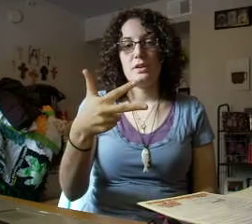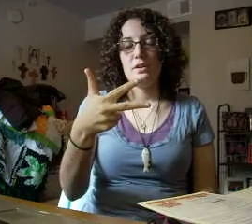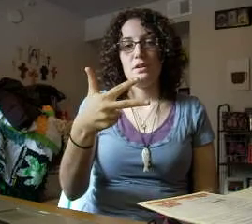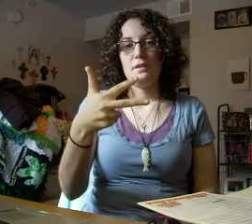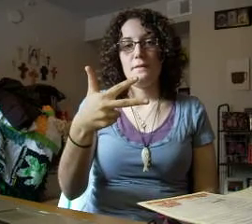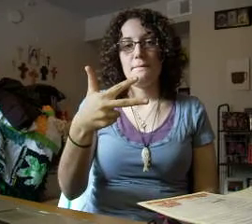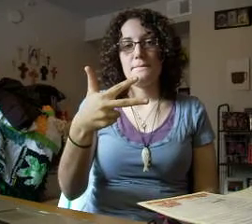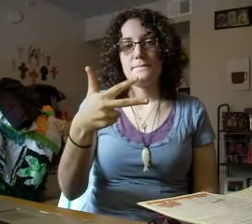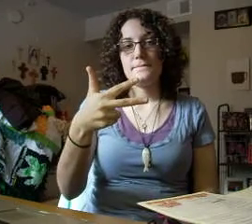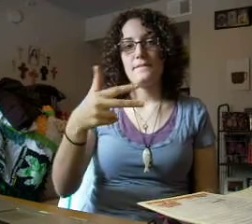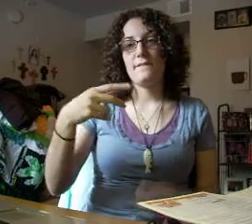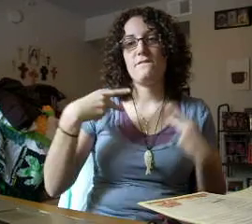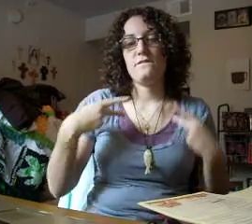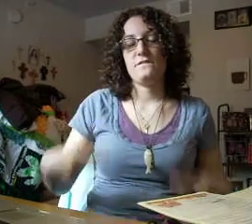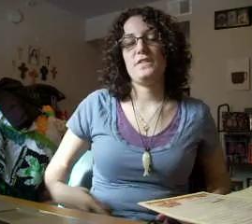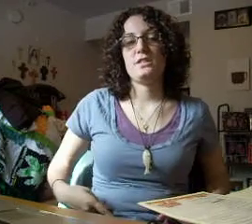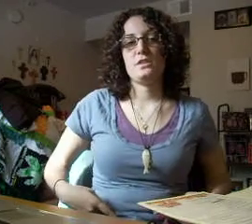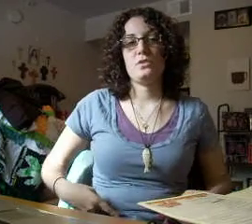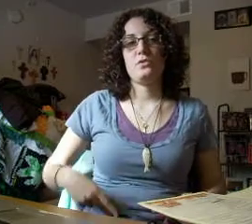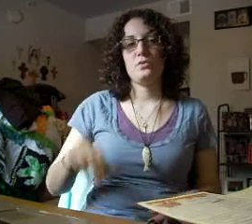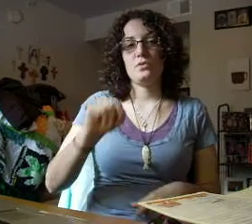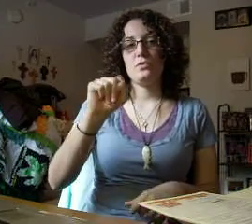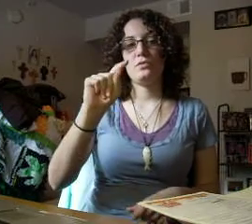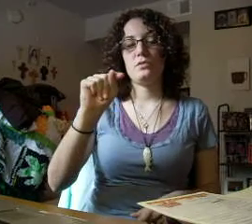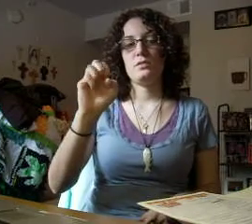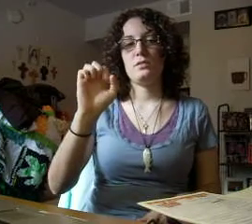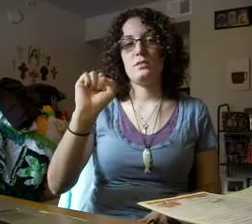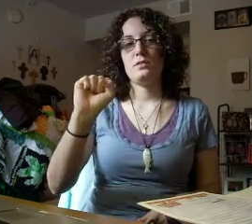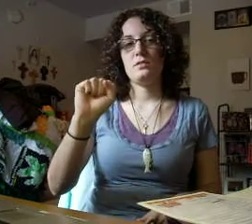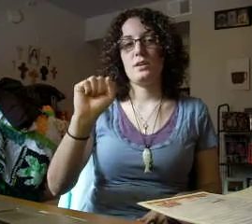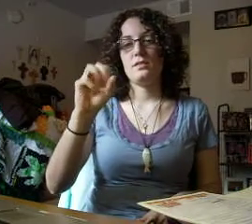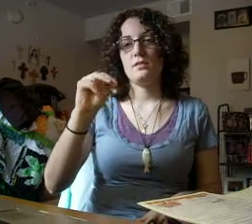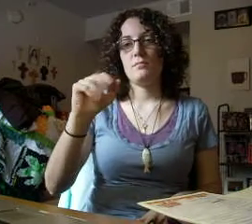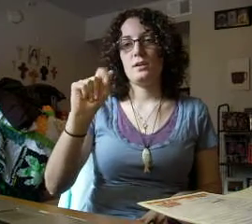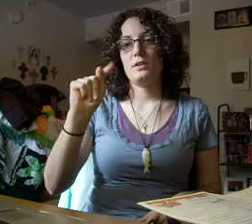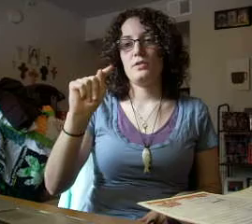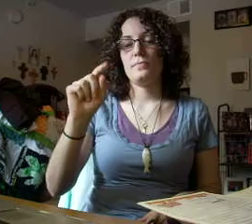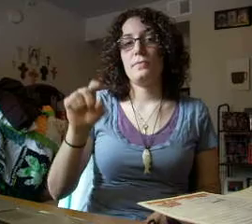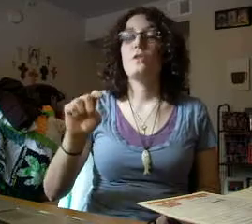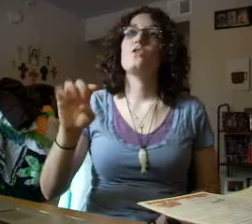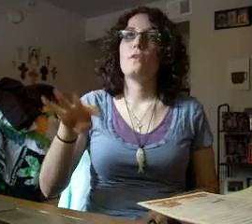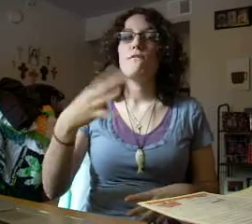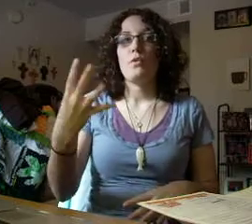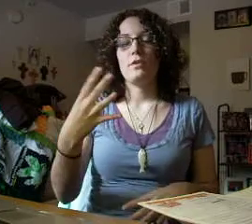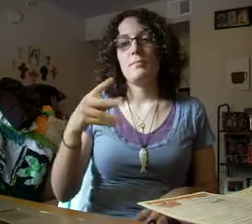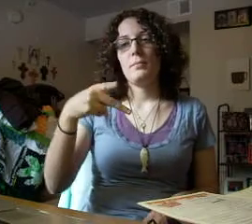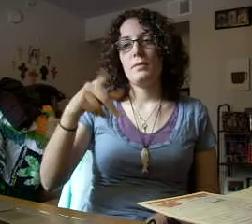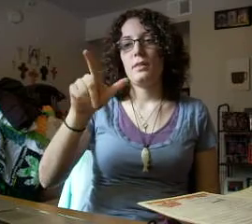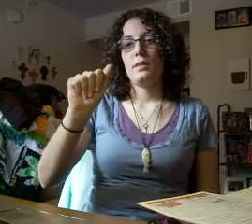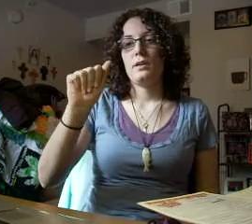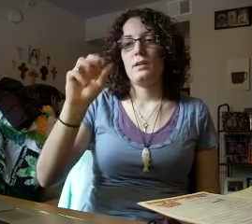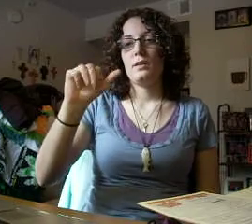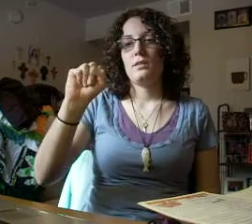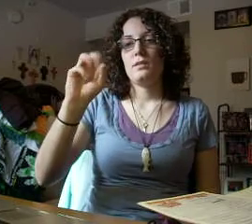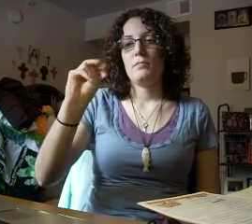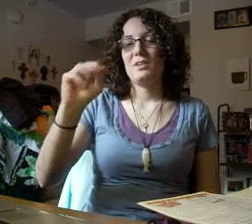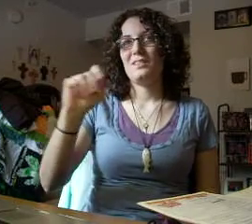that exist generally on Earth. There is a fourth called plasma, but it's less familiar.